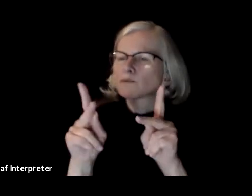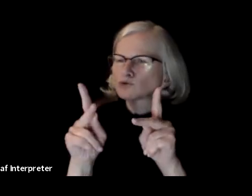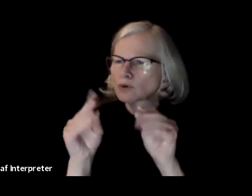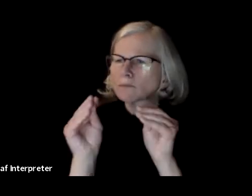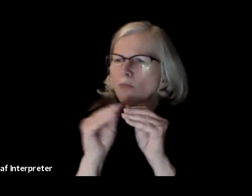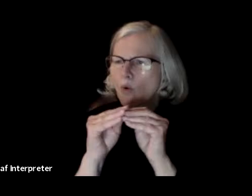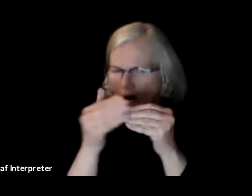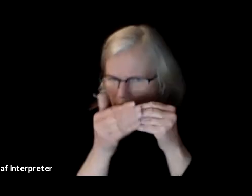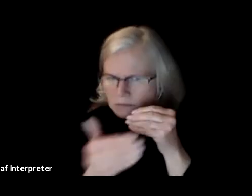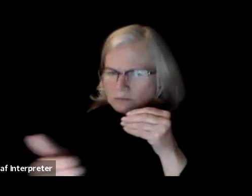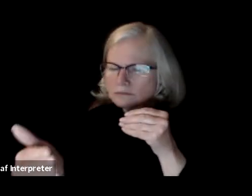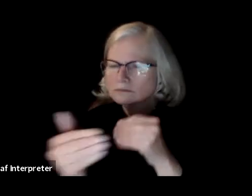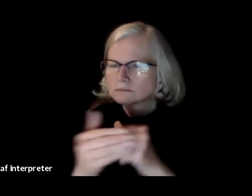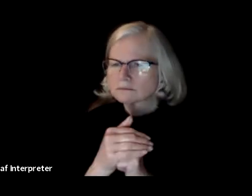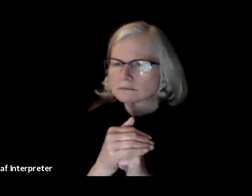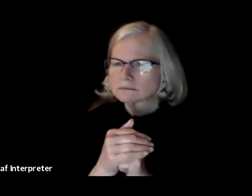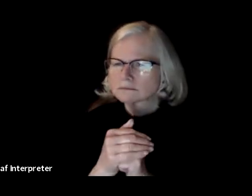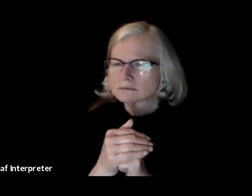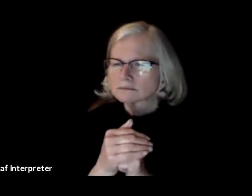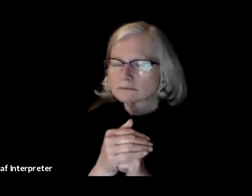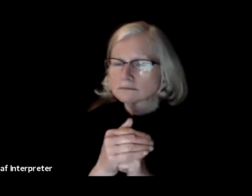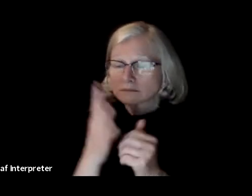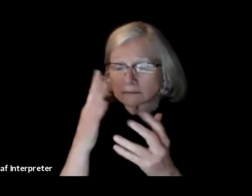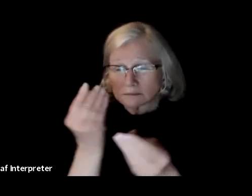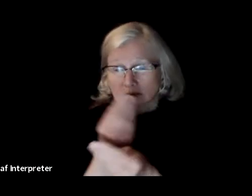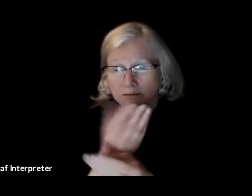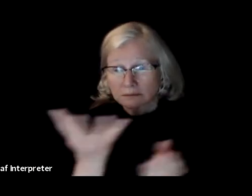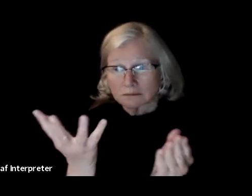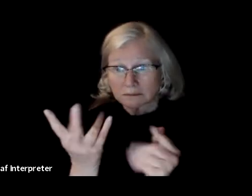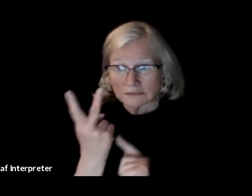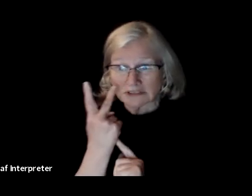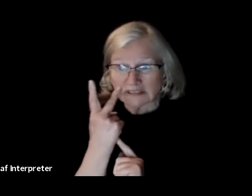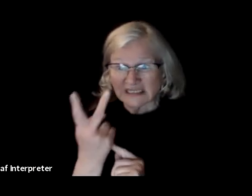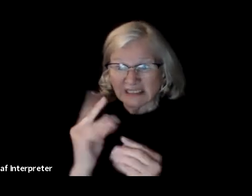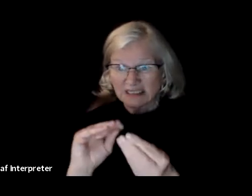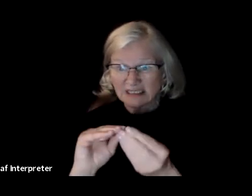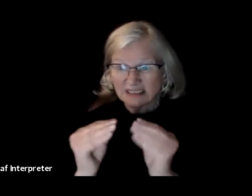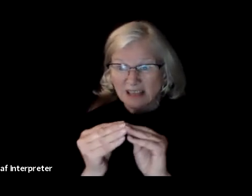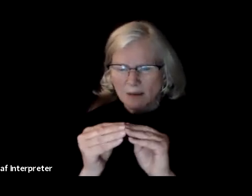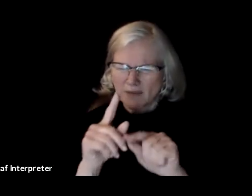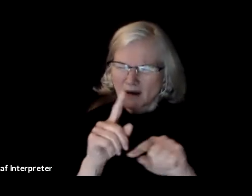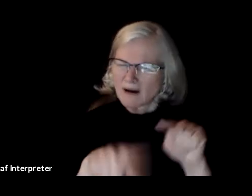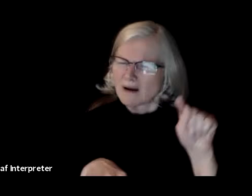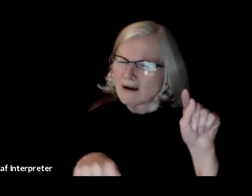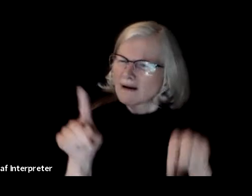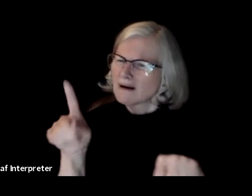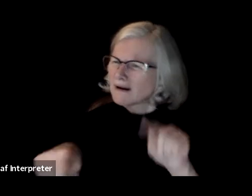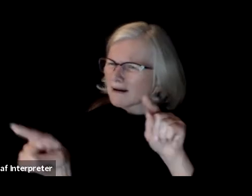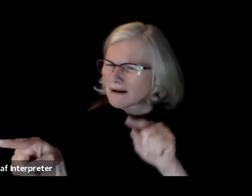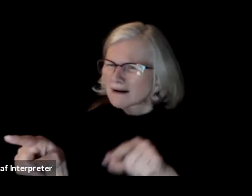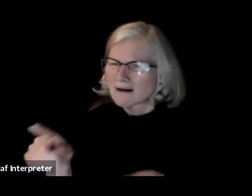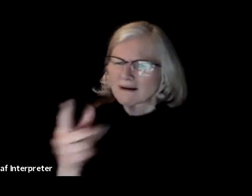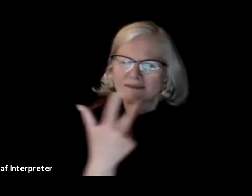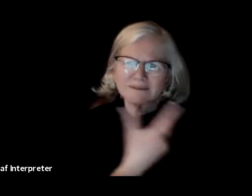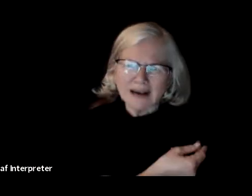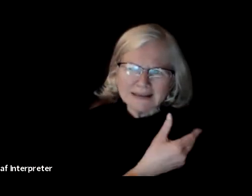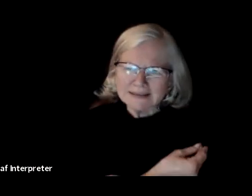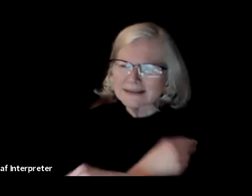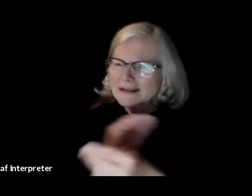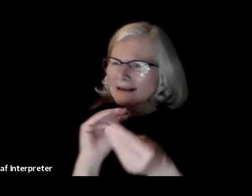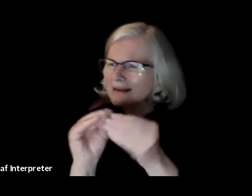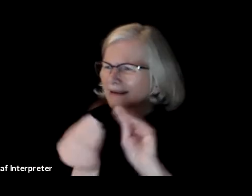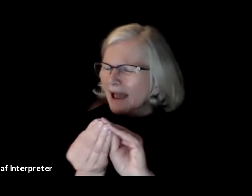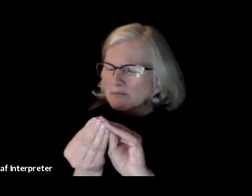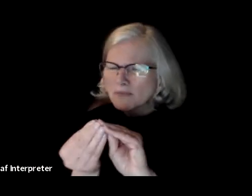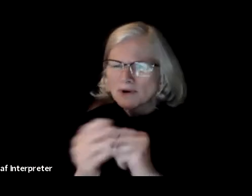one of the reasons we see some different numbers when comparing skilled nursing facilities' vaccination rates to those of assisted